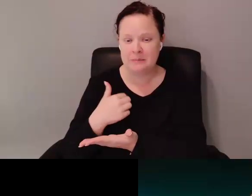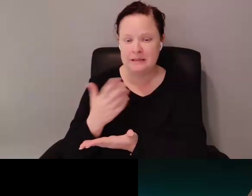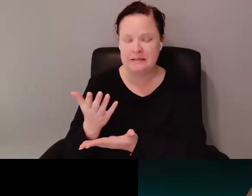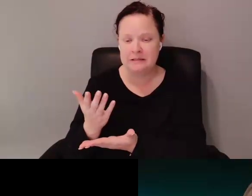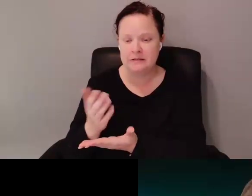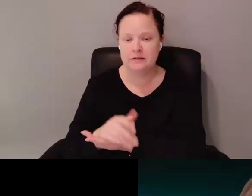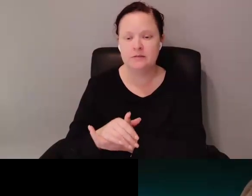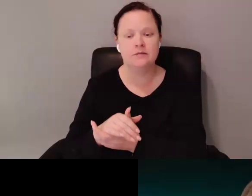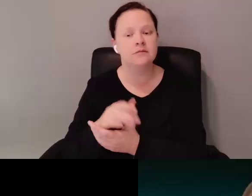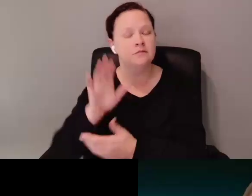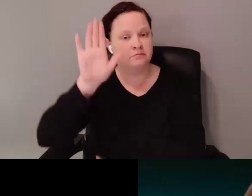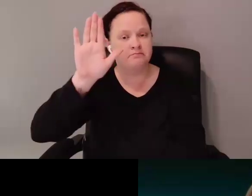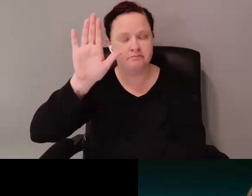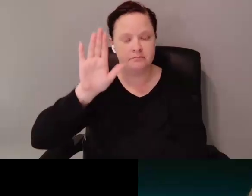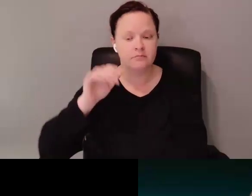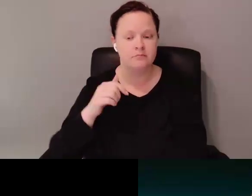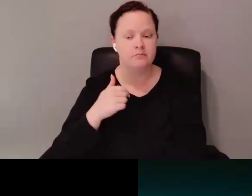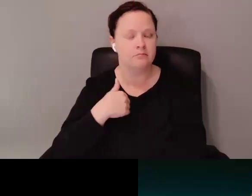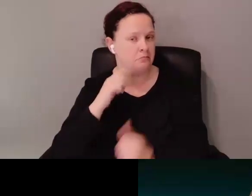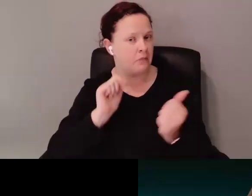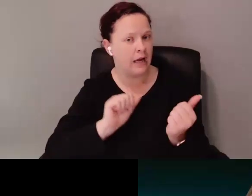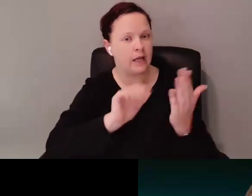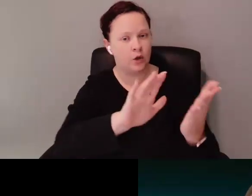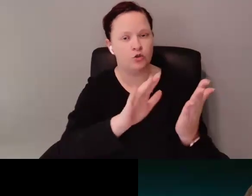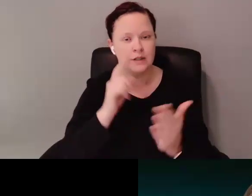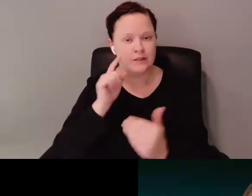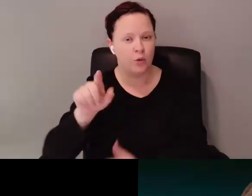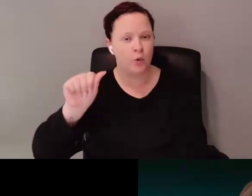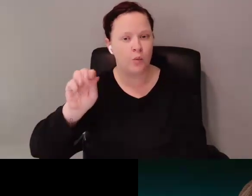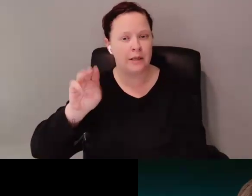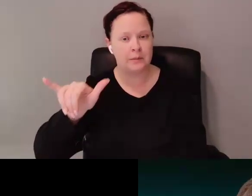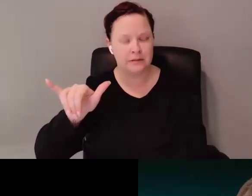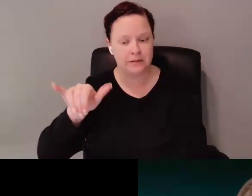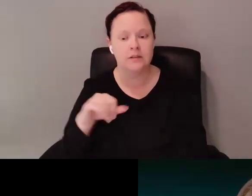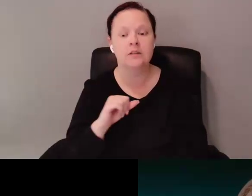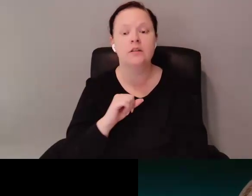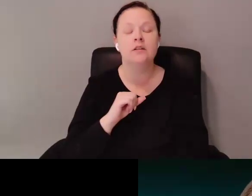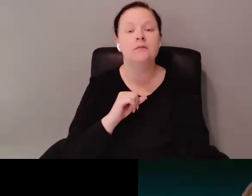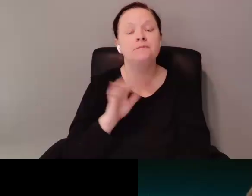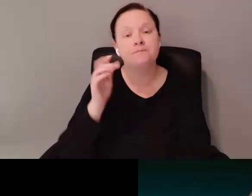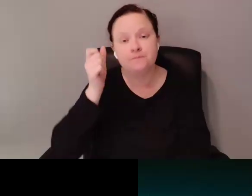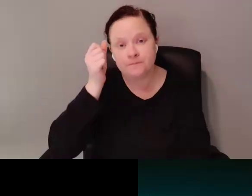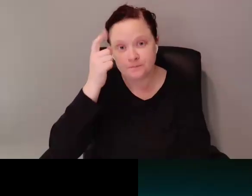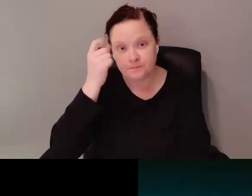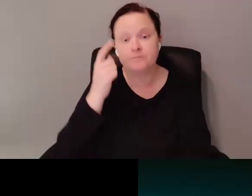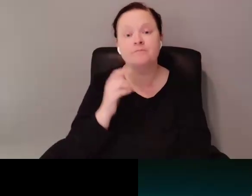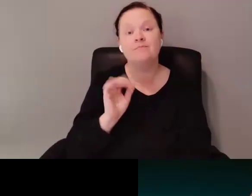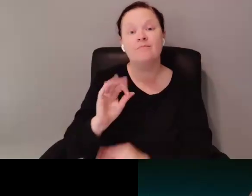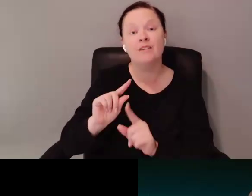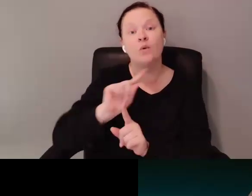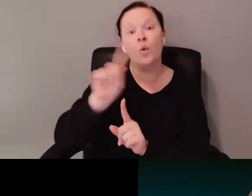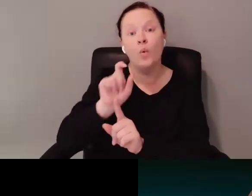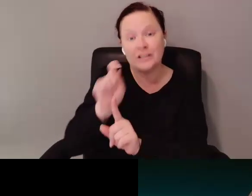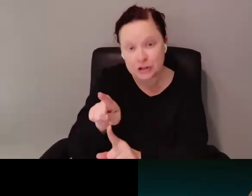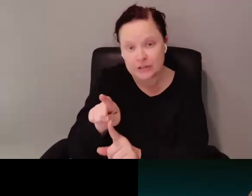okay. I can just Oh, address that for you, Amy. mhm. we're asking that if you have a question, you